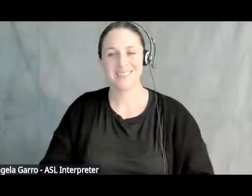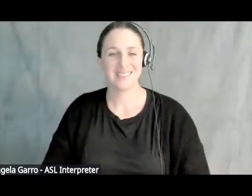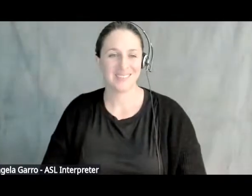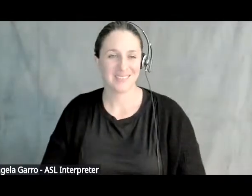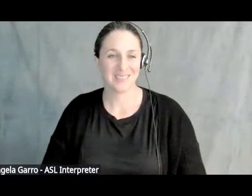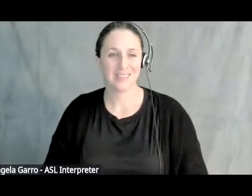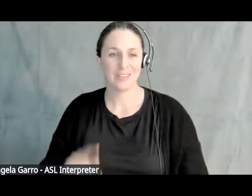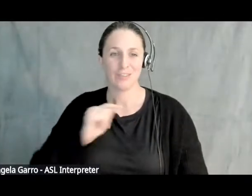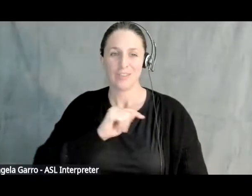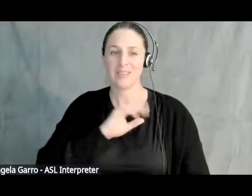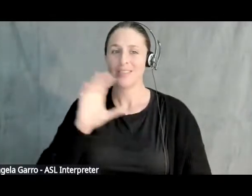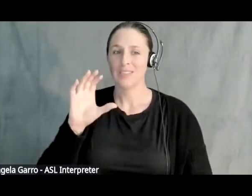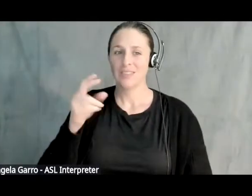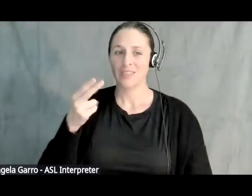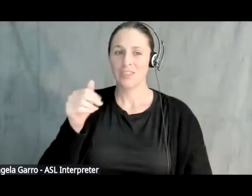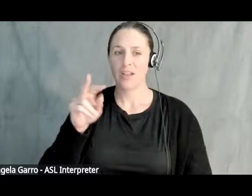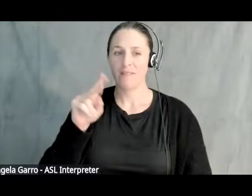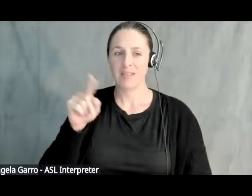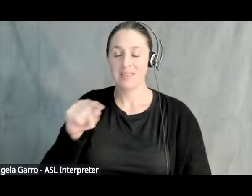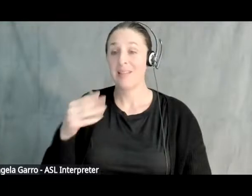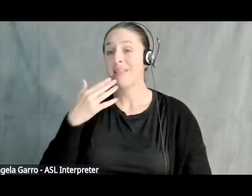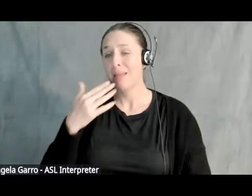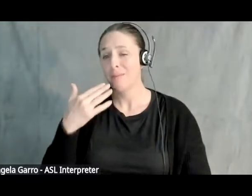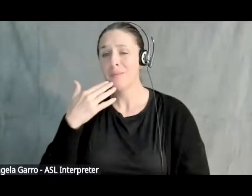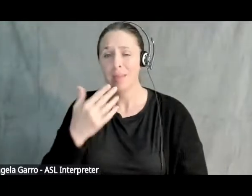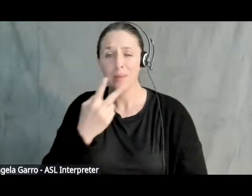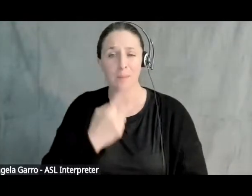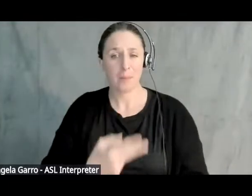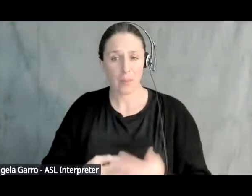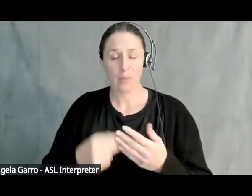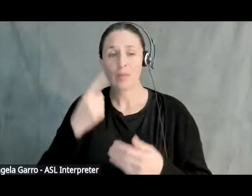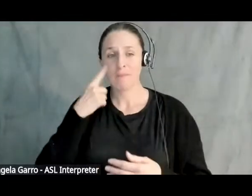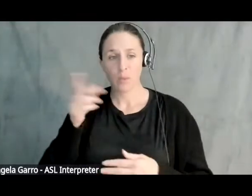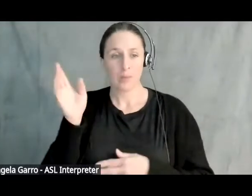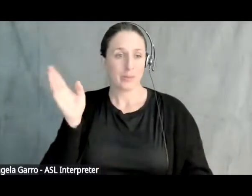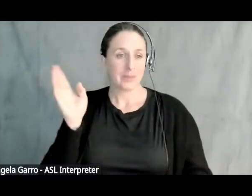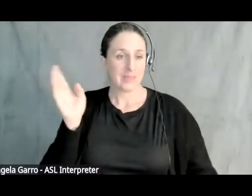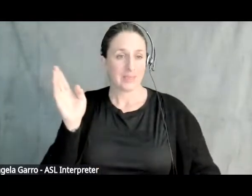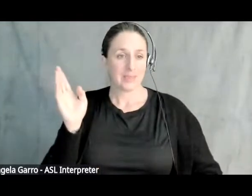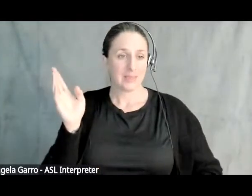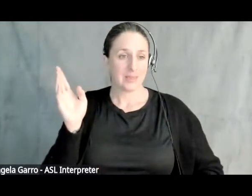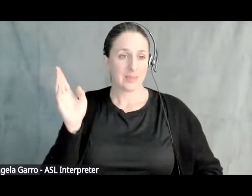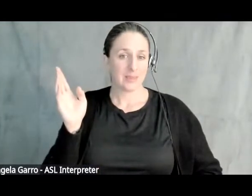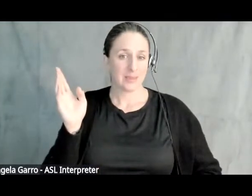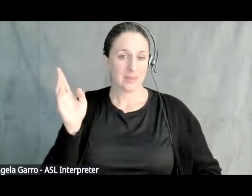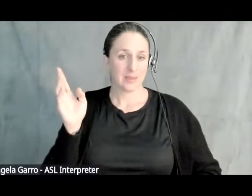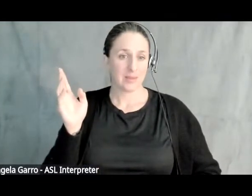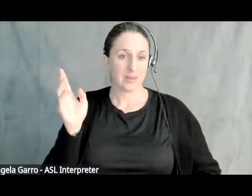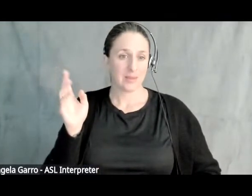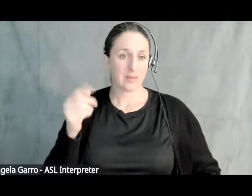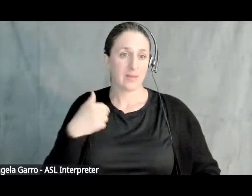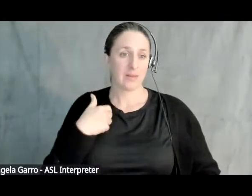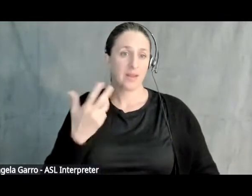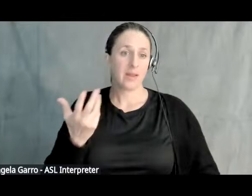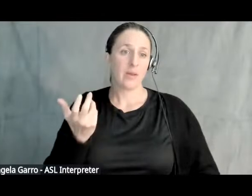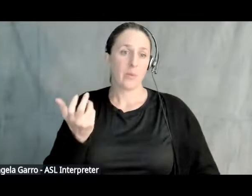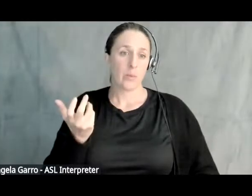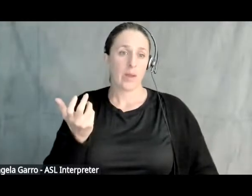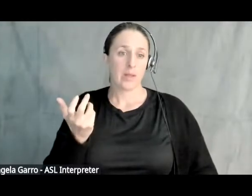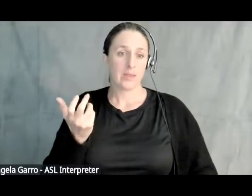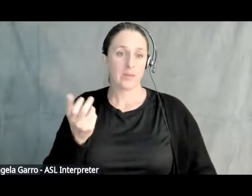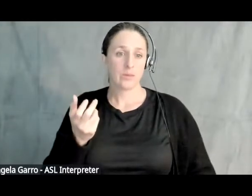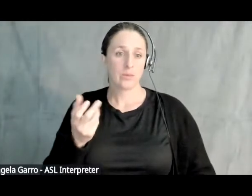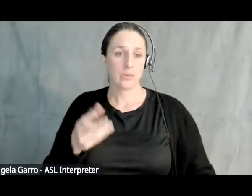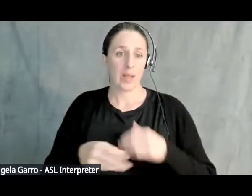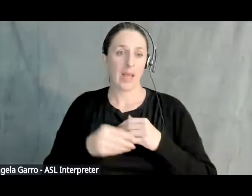Trustee Chavez. Thank you. I want to thank you both for presenting. And I wanted to piggyback off